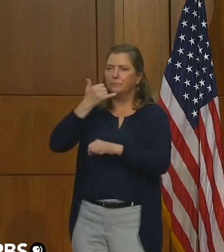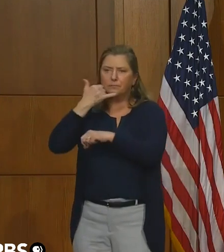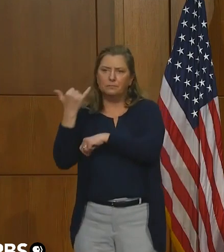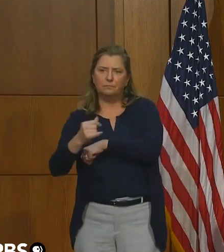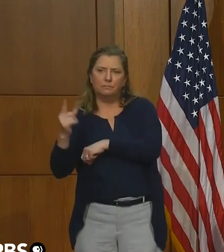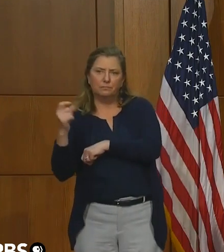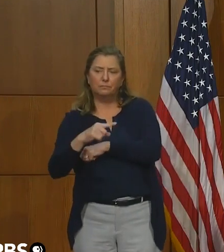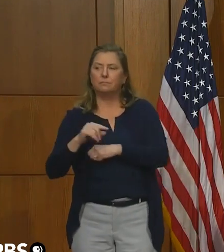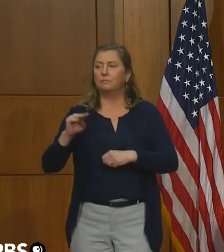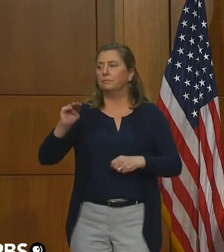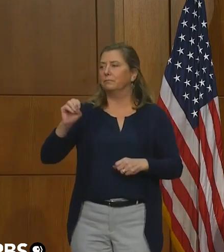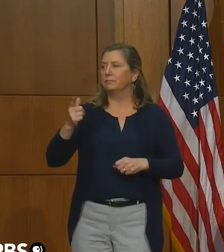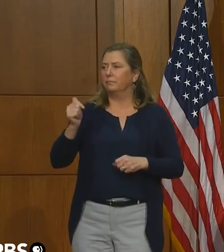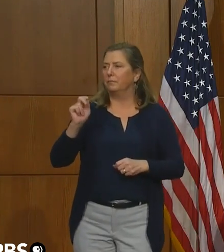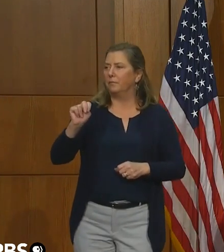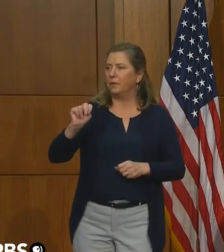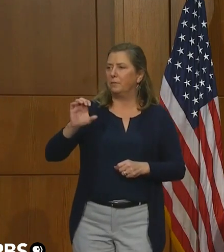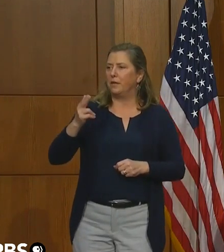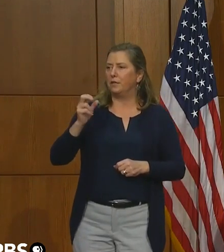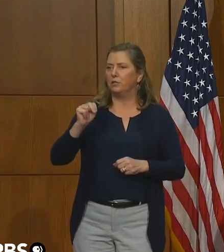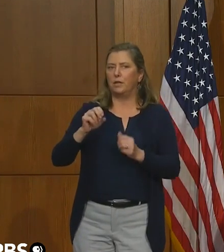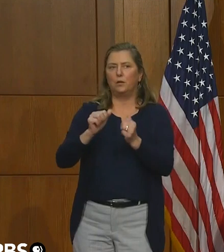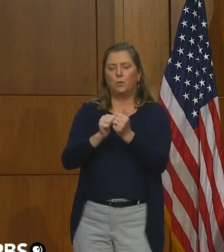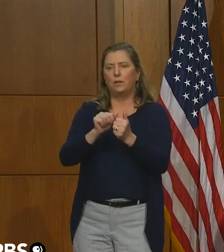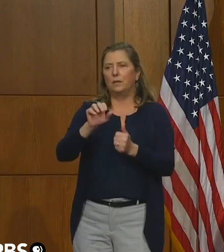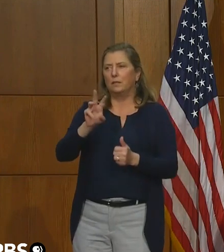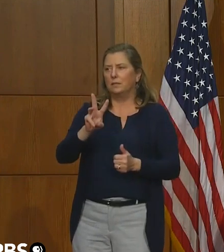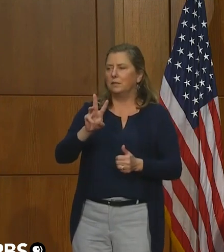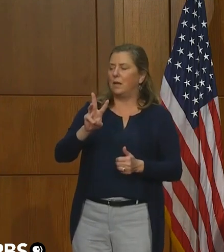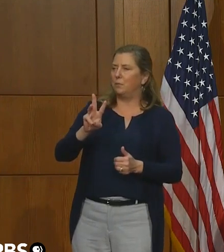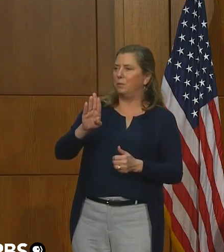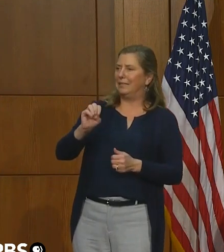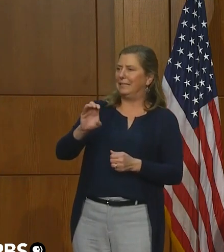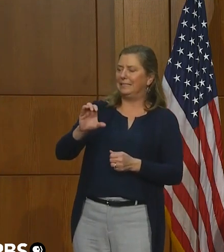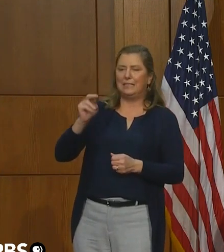Megan Shin with WVEC in Norfolk.